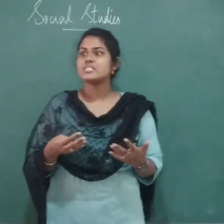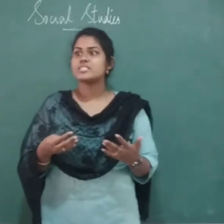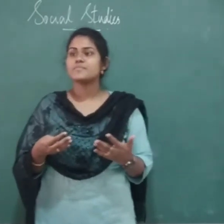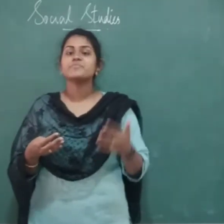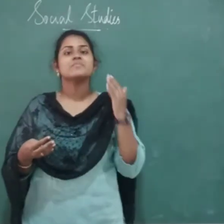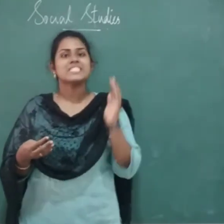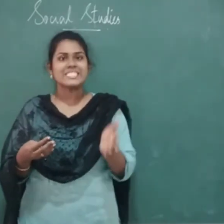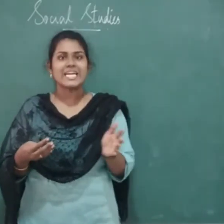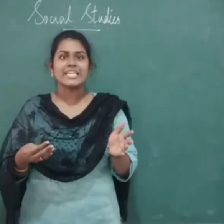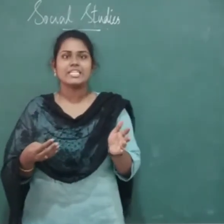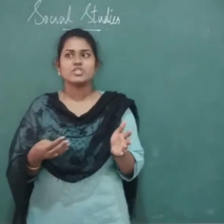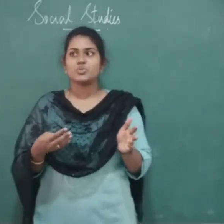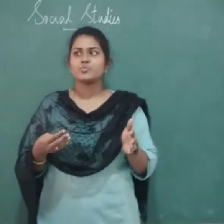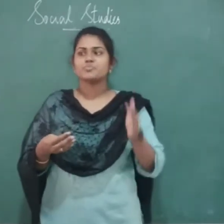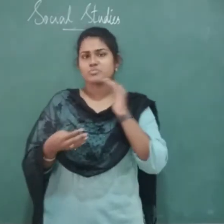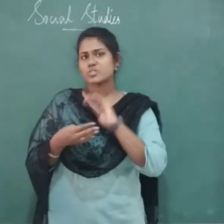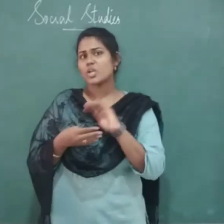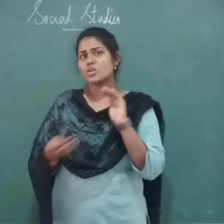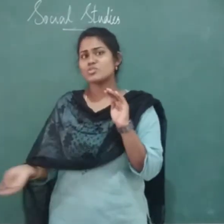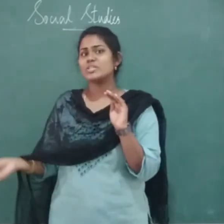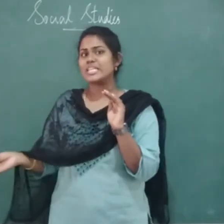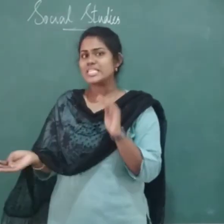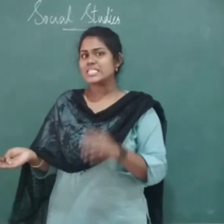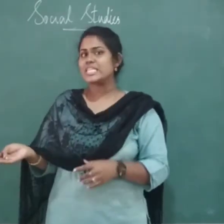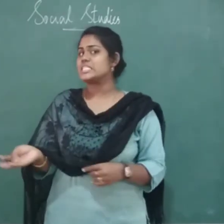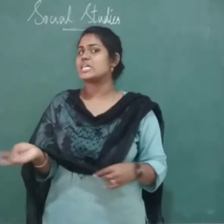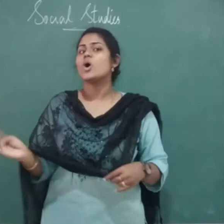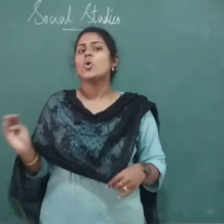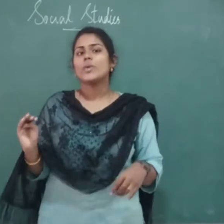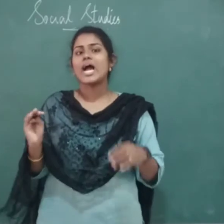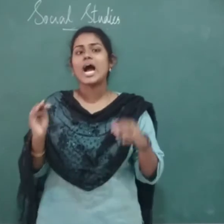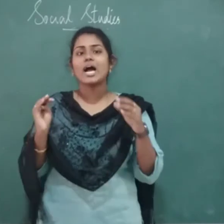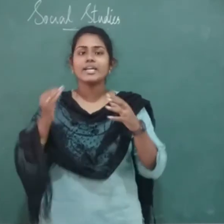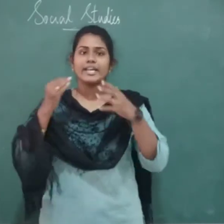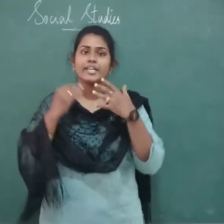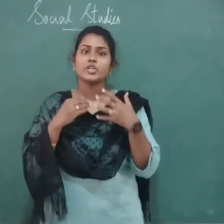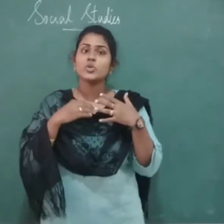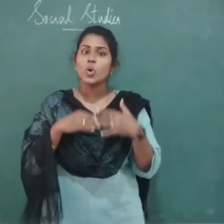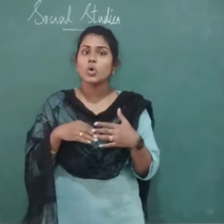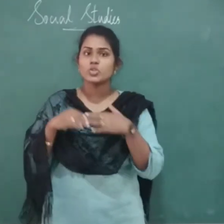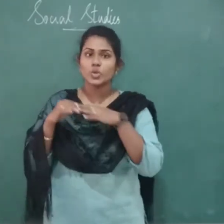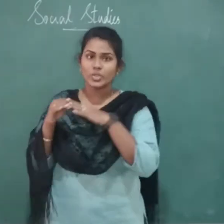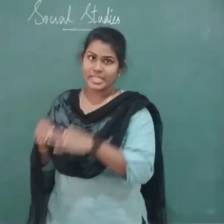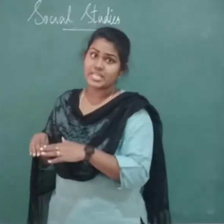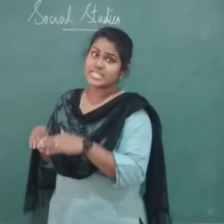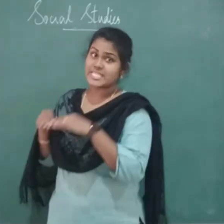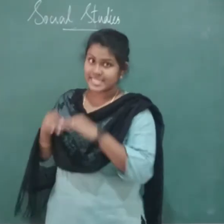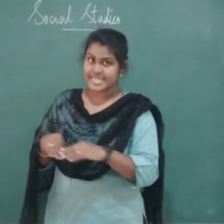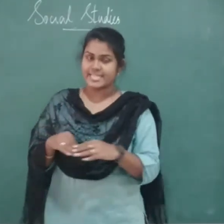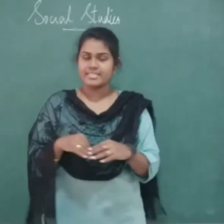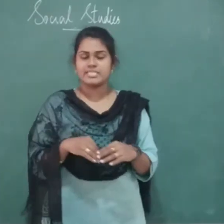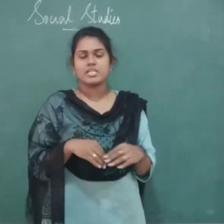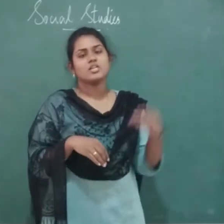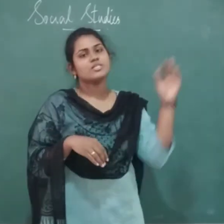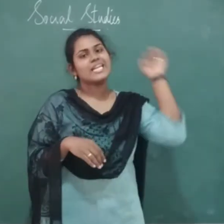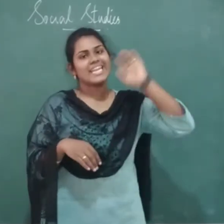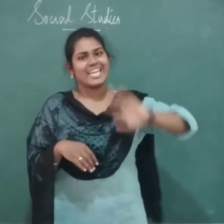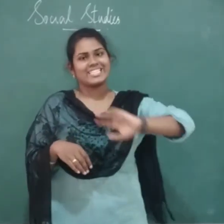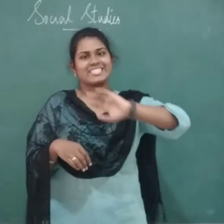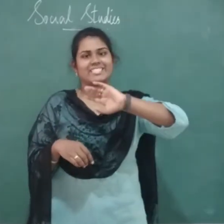as tiger too. So these things we are getting to know through these seals. So next,